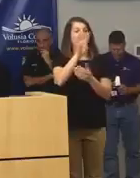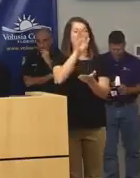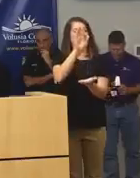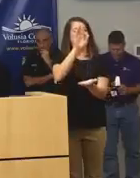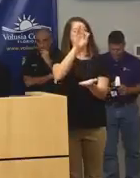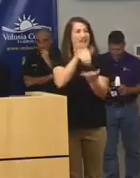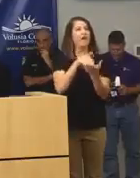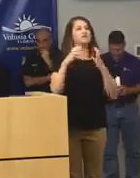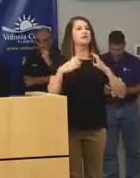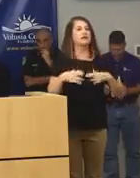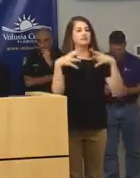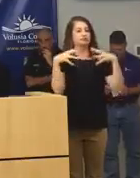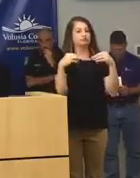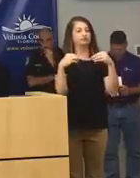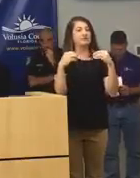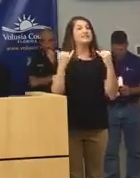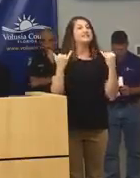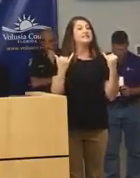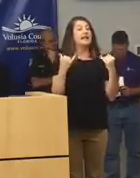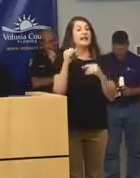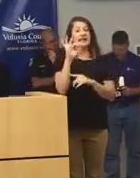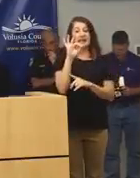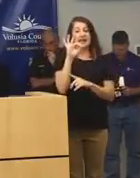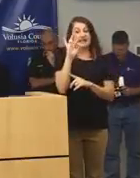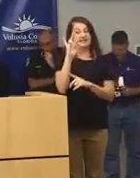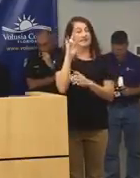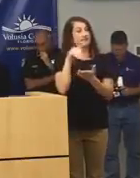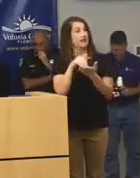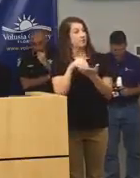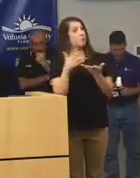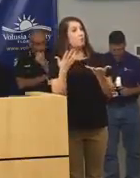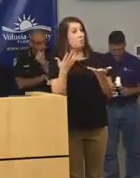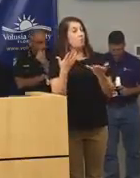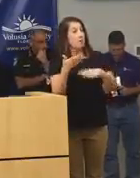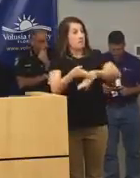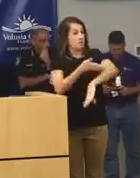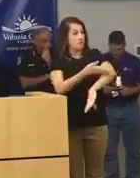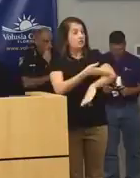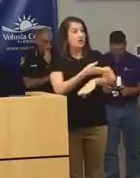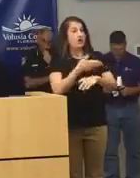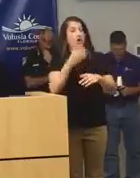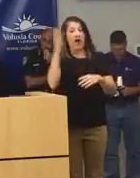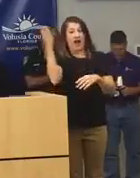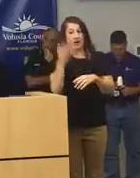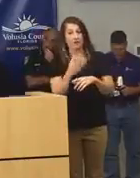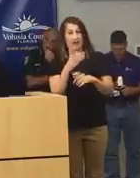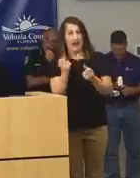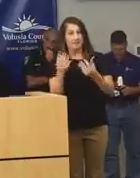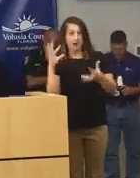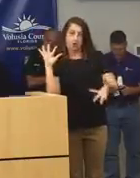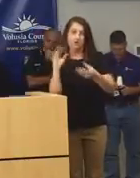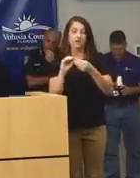124,000 customers out, and today we're at 97,000 customers out of a total of